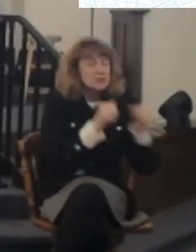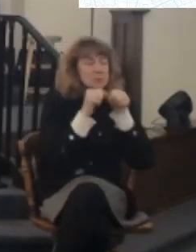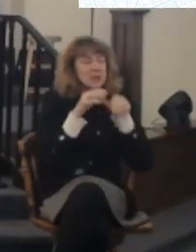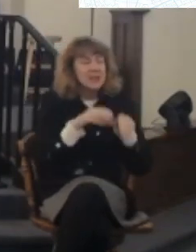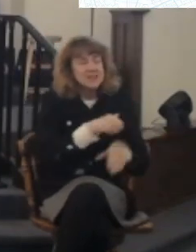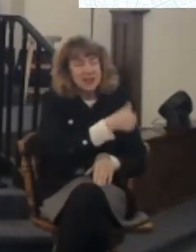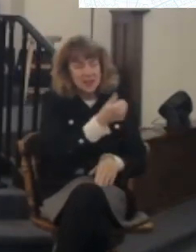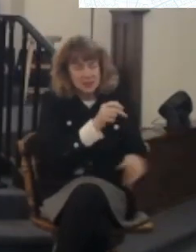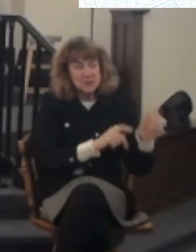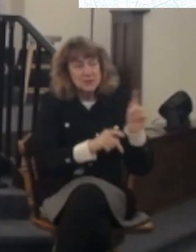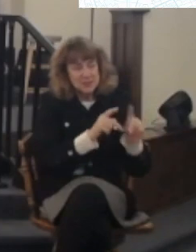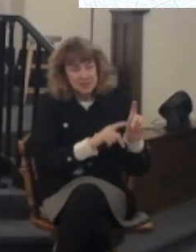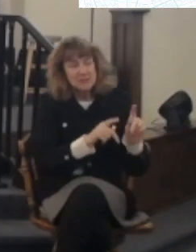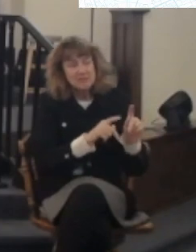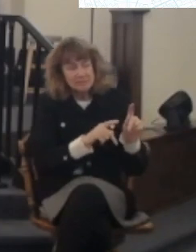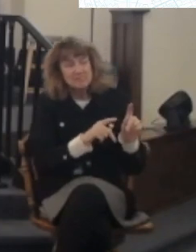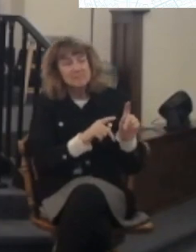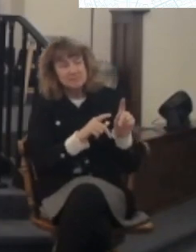others.